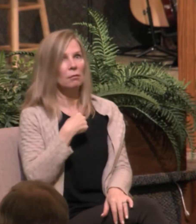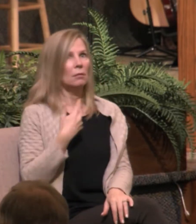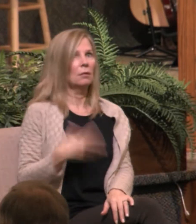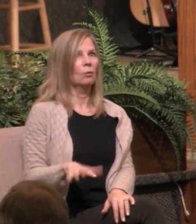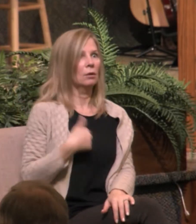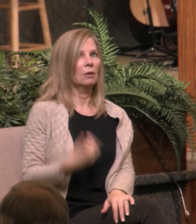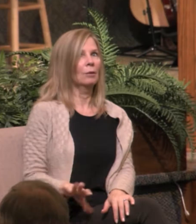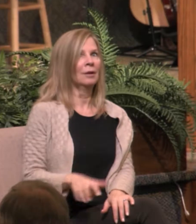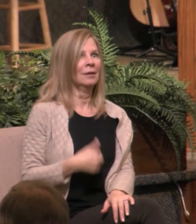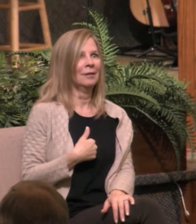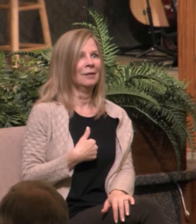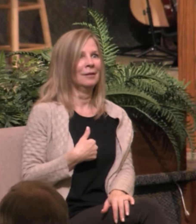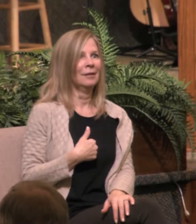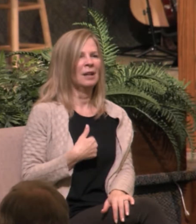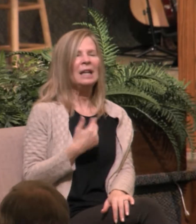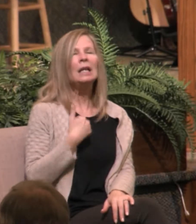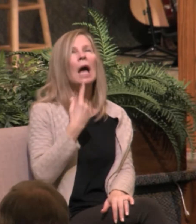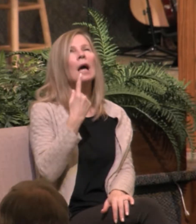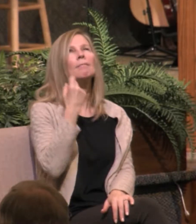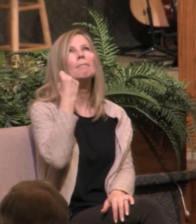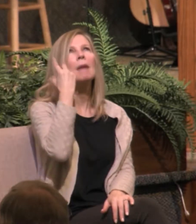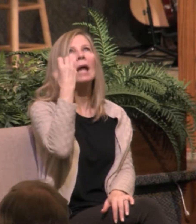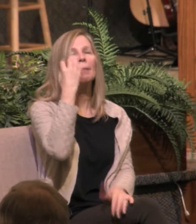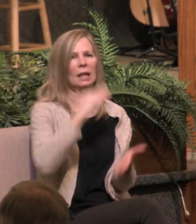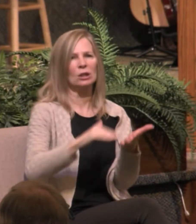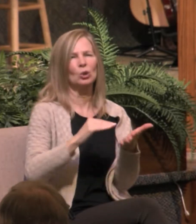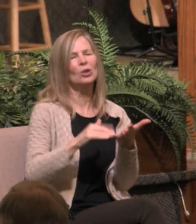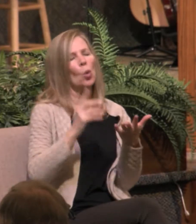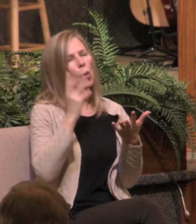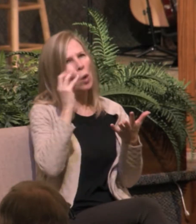In fact, he had a million excuses for why he couldn't go.